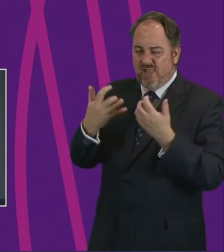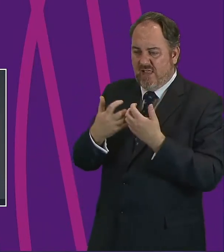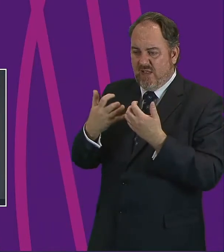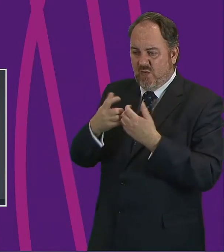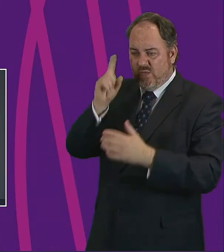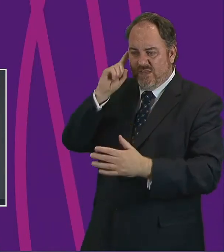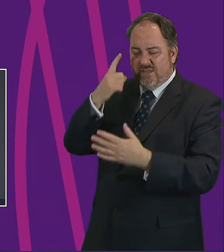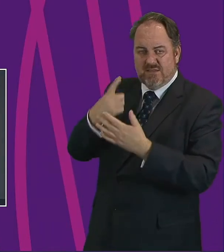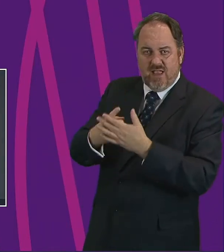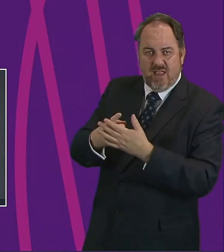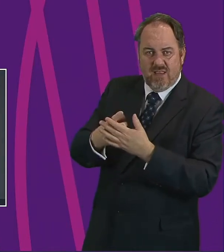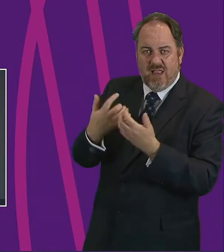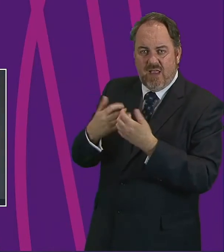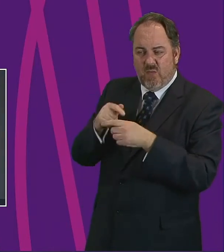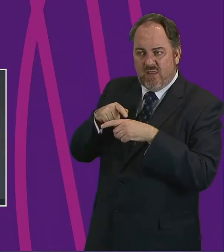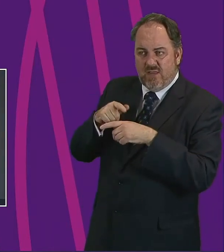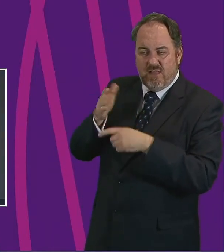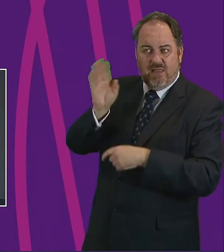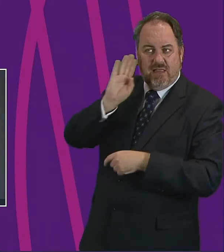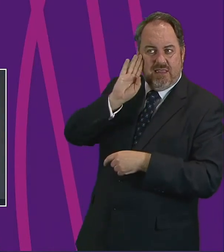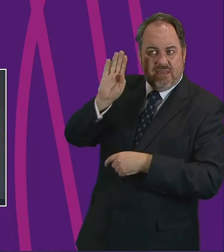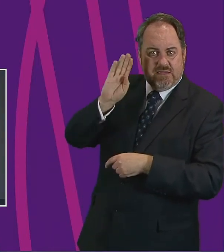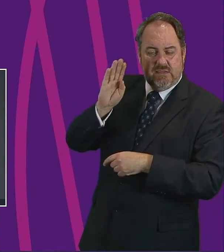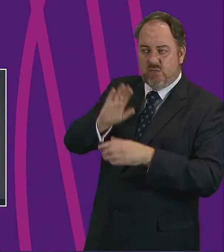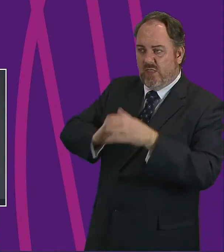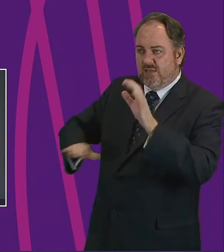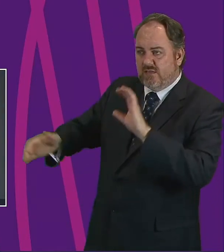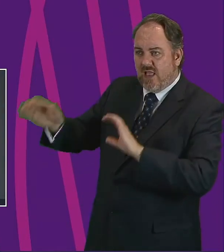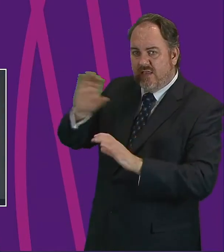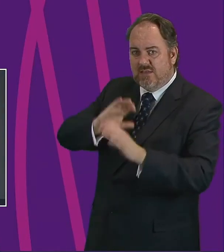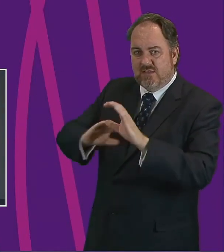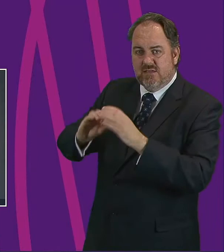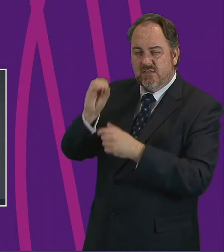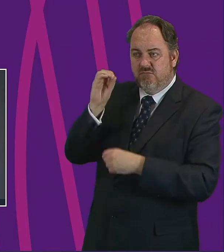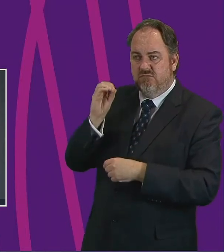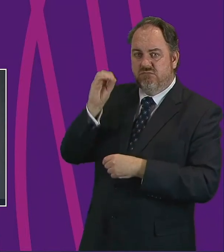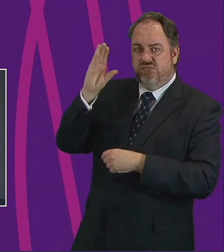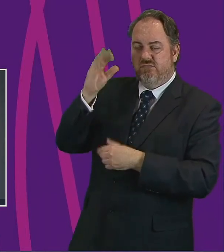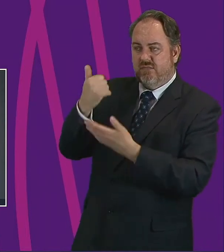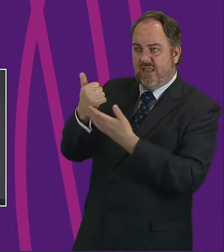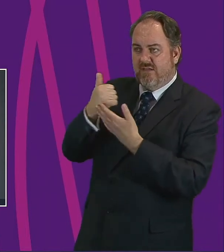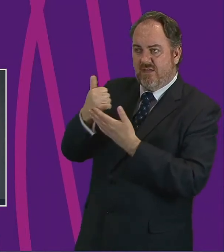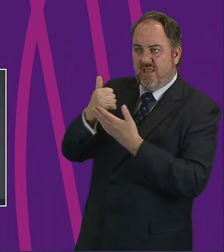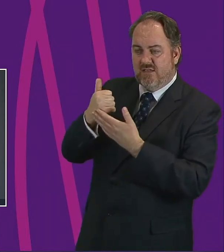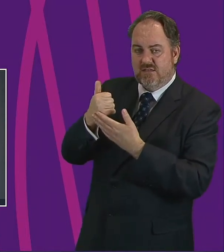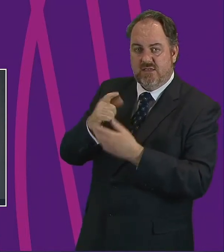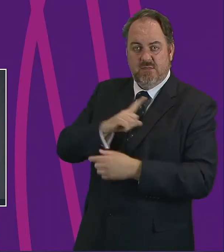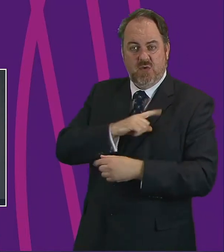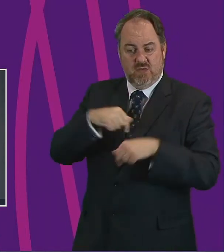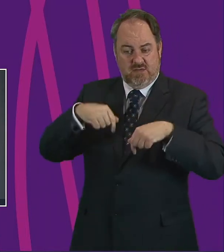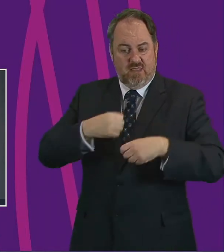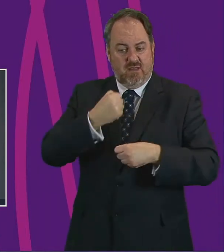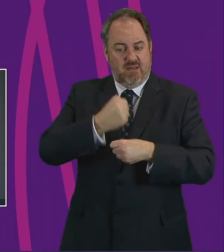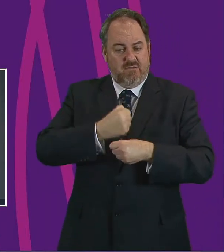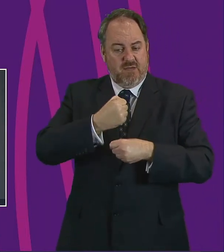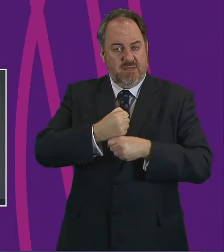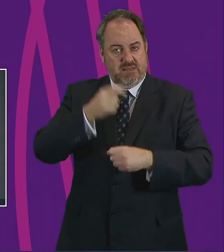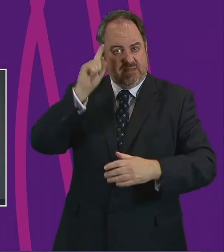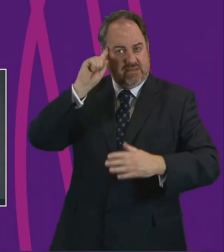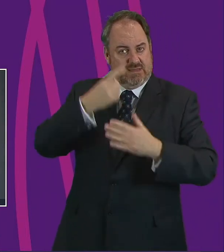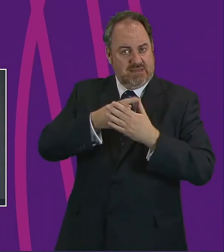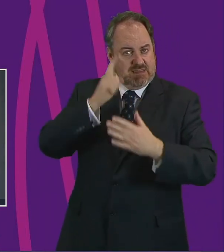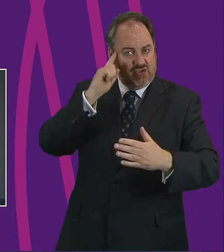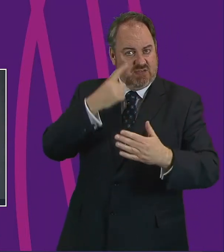the scientific advice and evidence that is available to us. All of our judgments as a government are designed to ensure